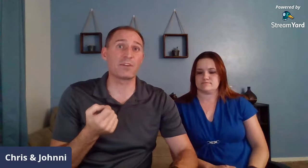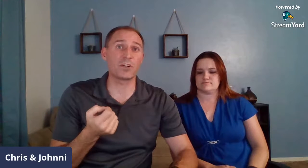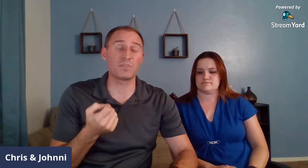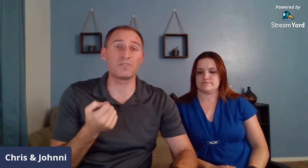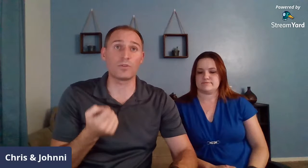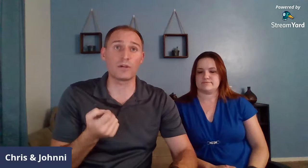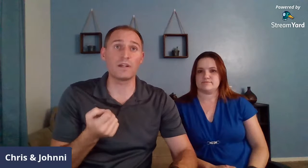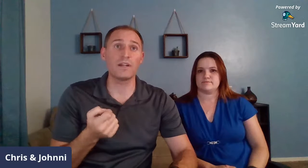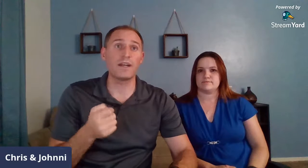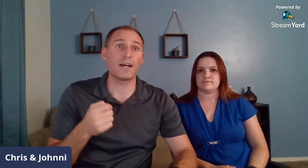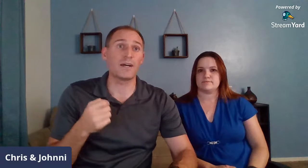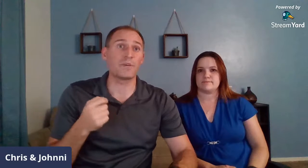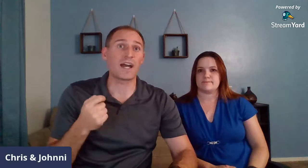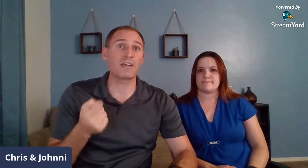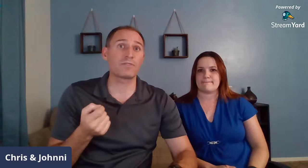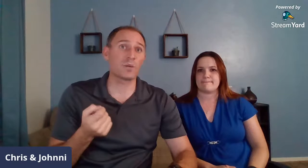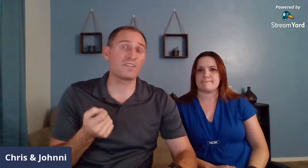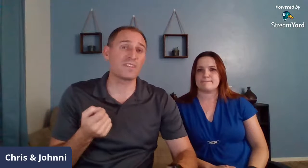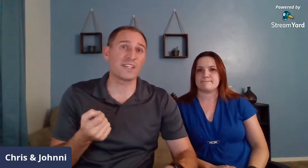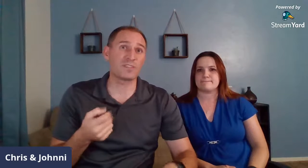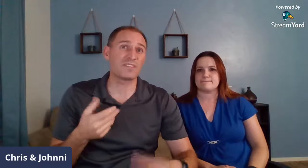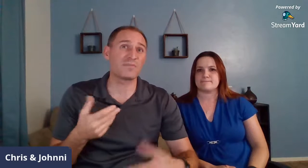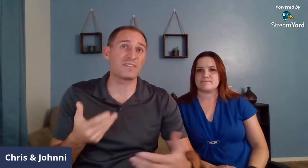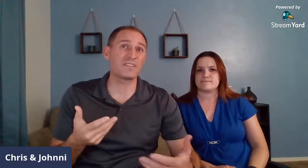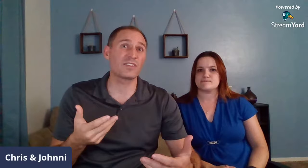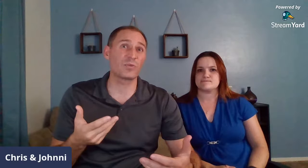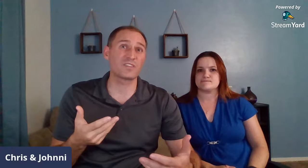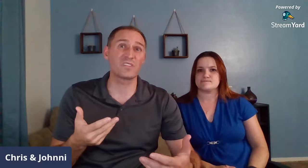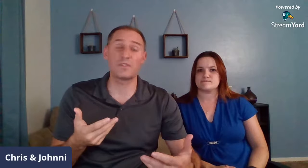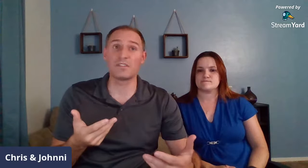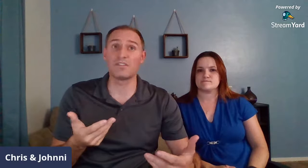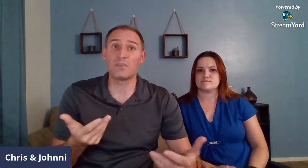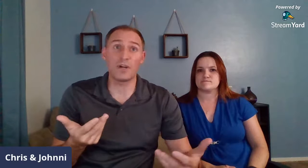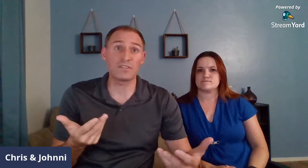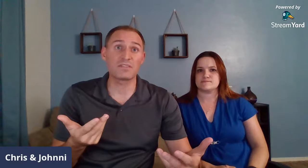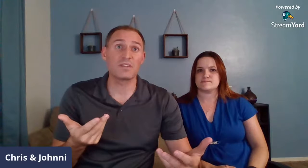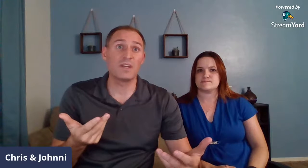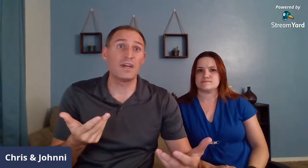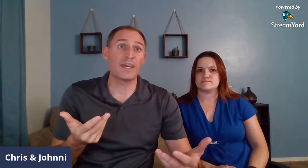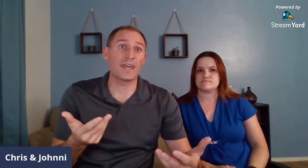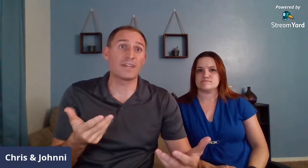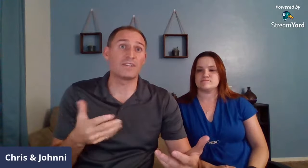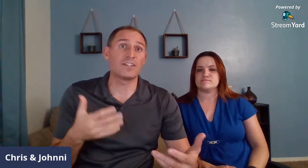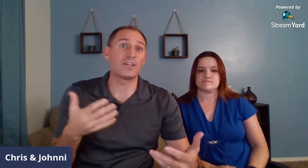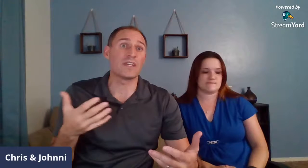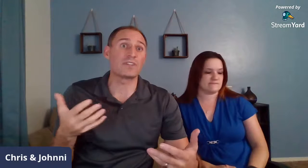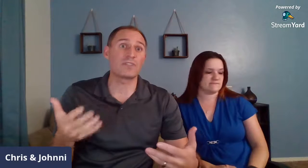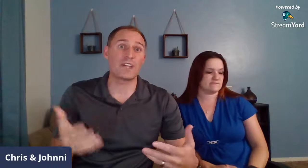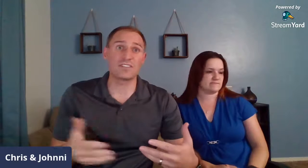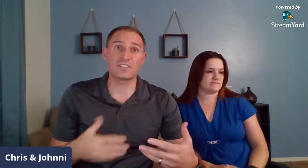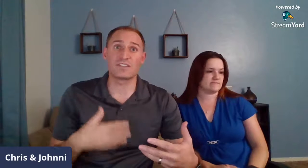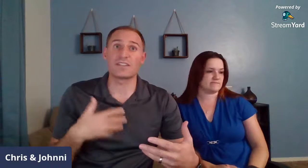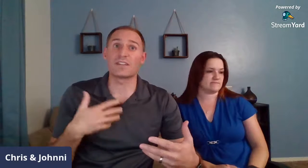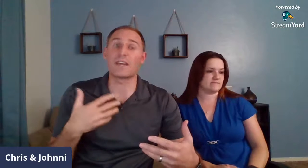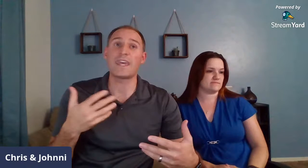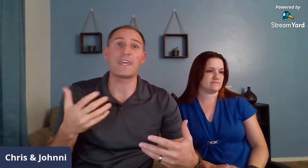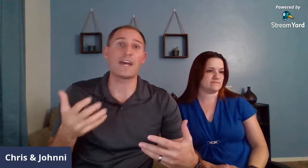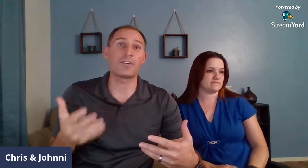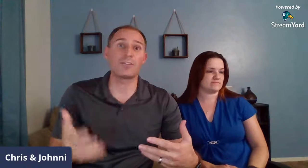heard before, but high frequency language is basically the words that we use the most. And, introductions and, hey, how are you